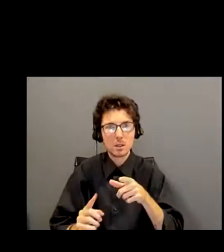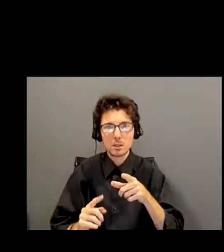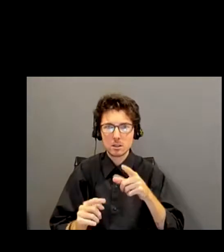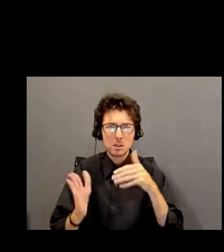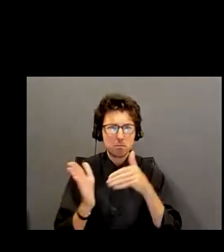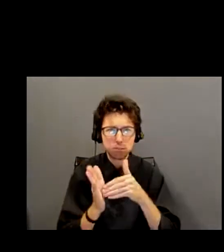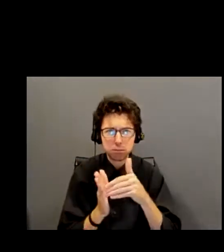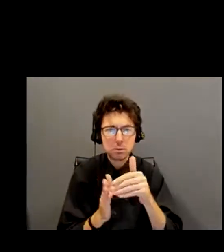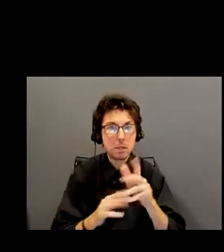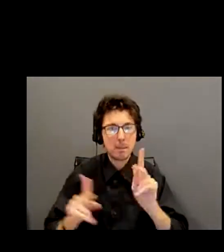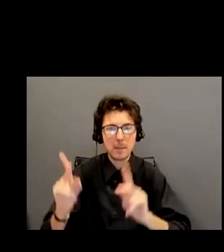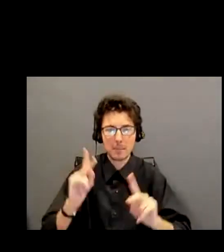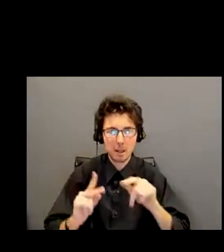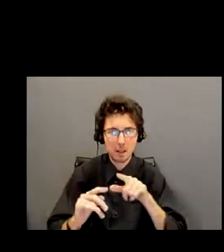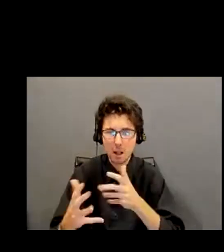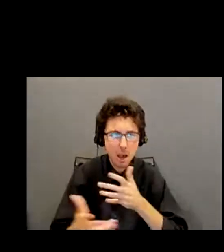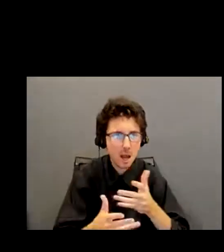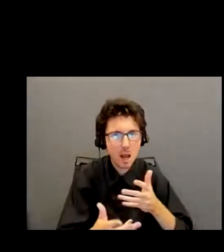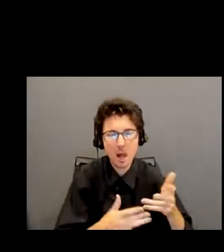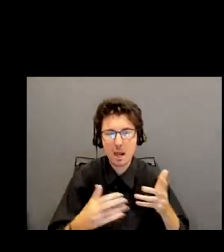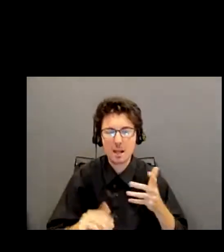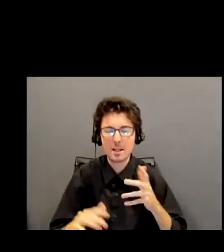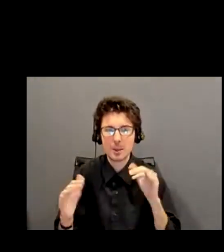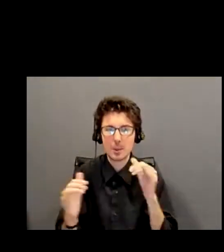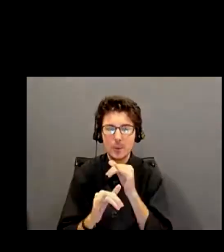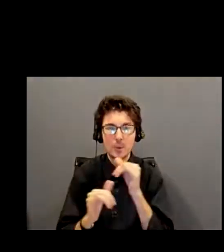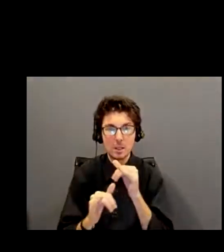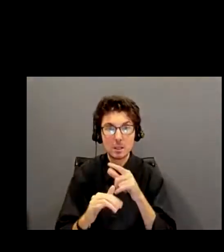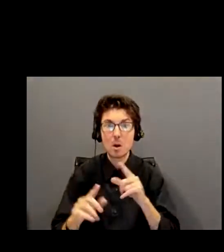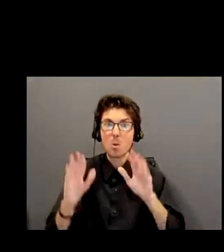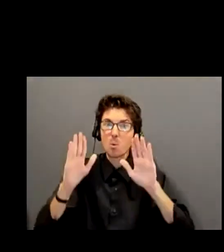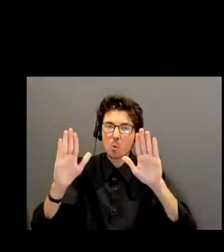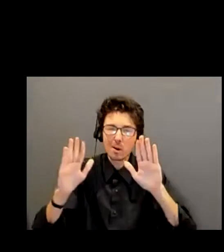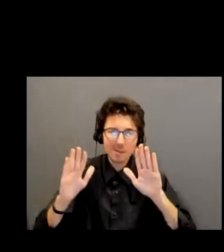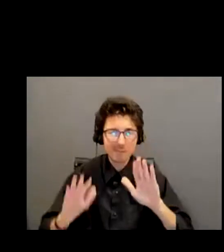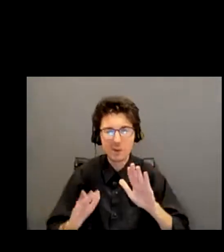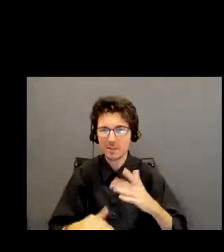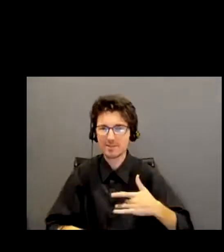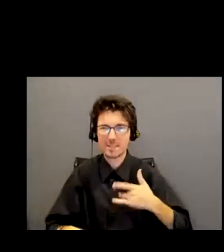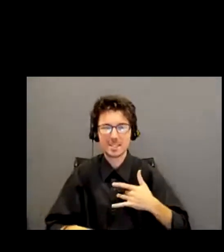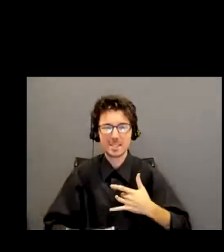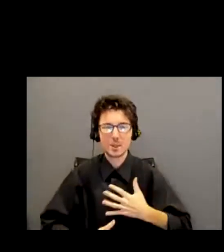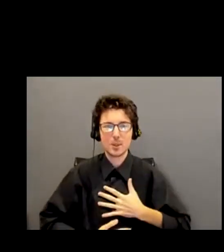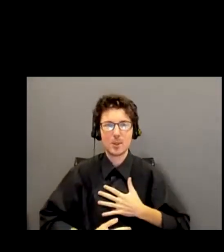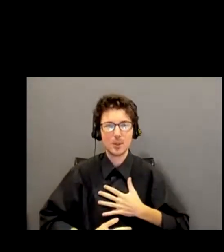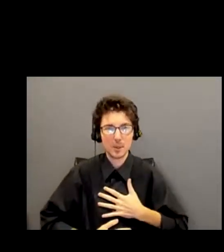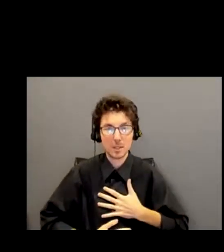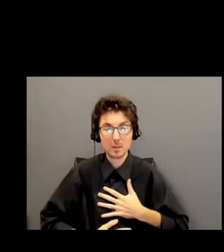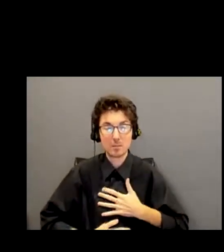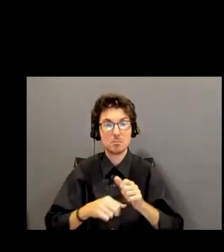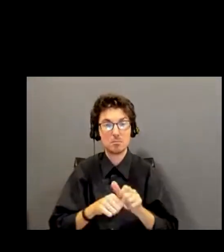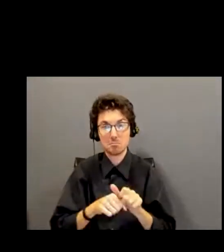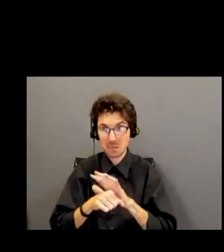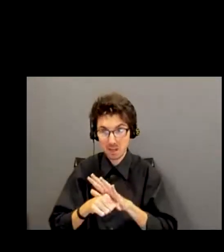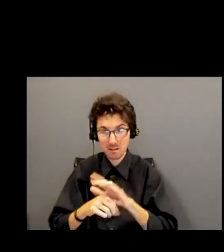many of you. Once the pandemic started to change the way we live, we moved on to the virtual world